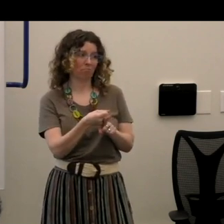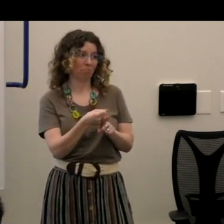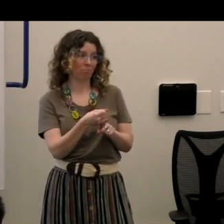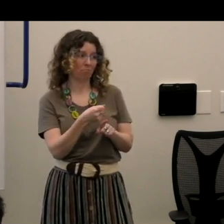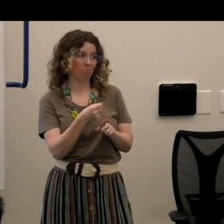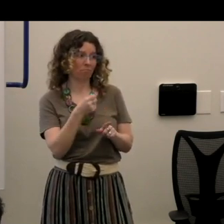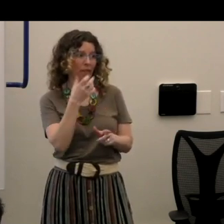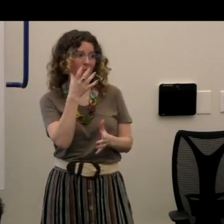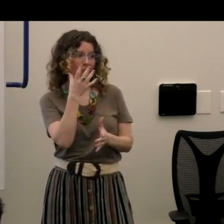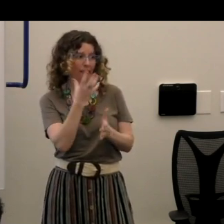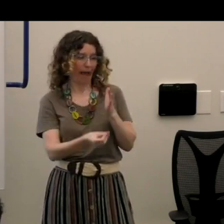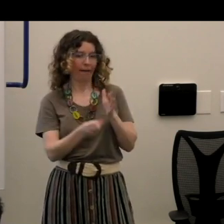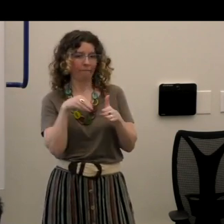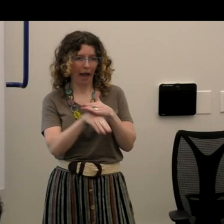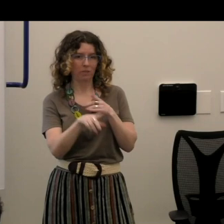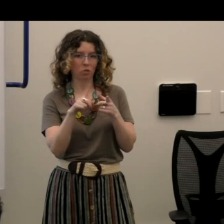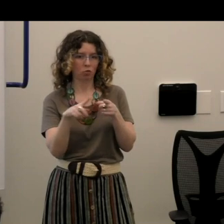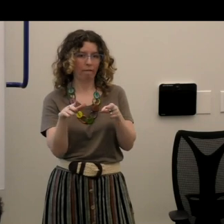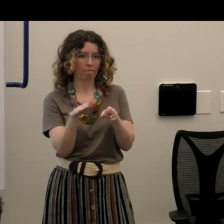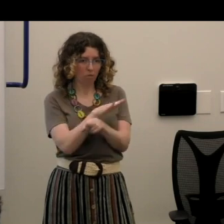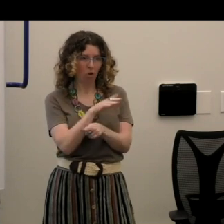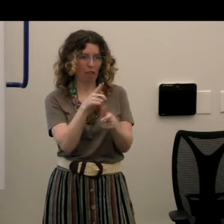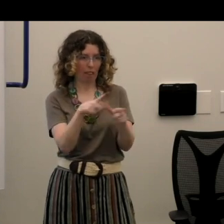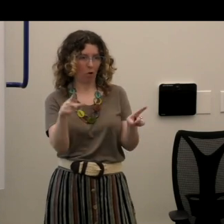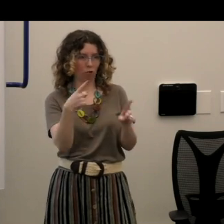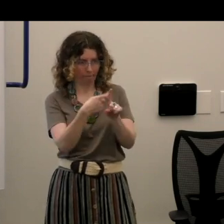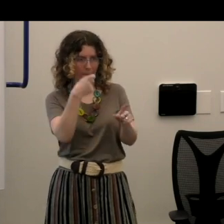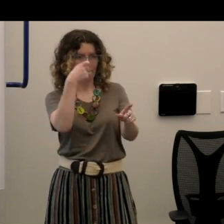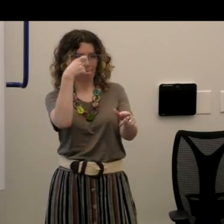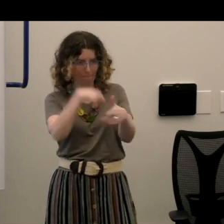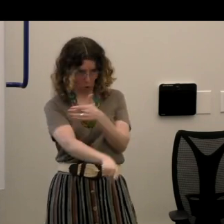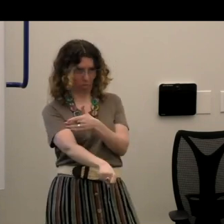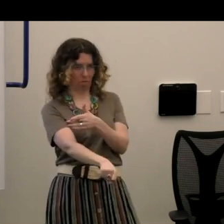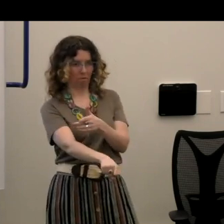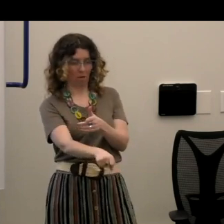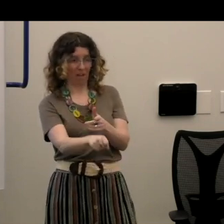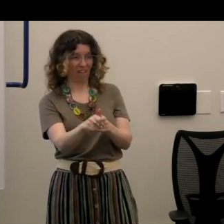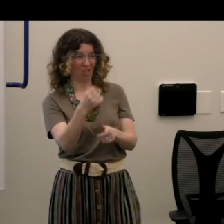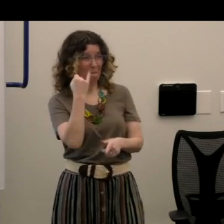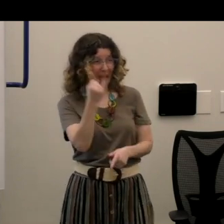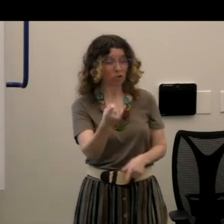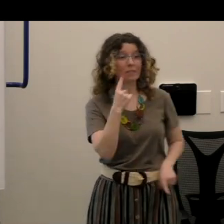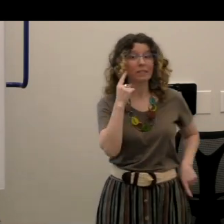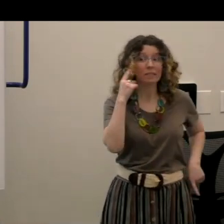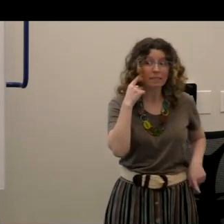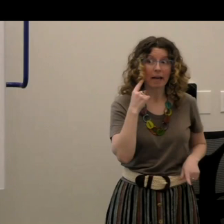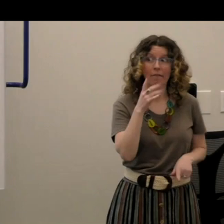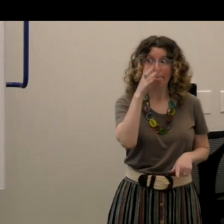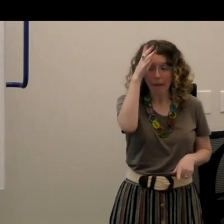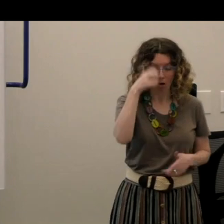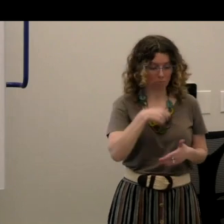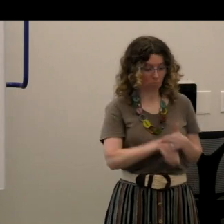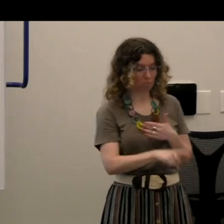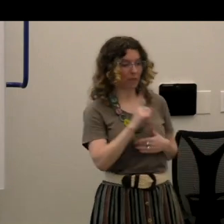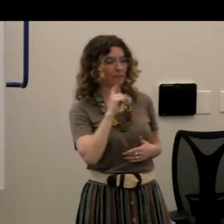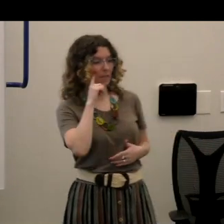This could have a lifelong impact. This lack of access to full language from birth can impact you for the rest of your life. I don't